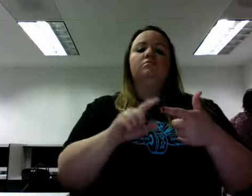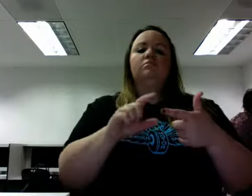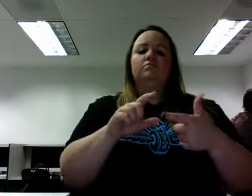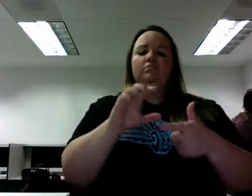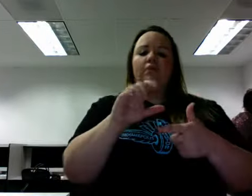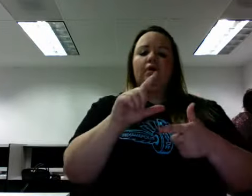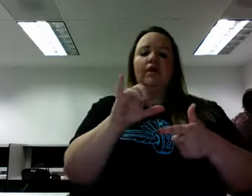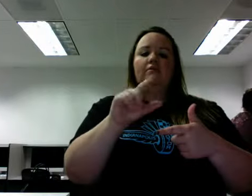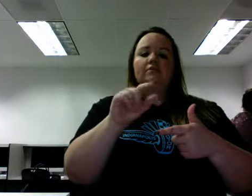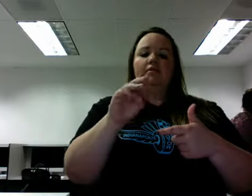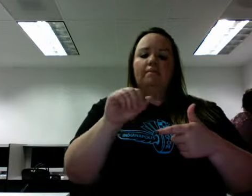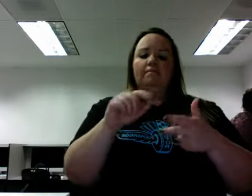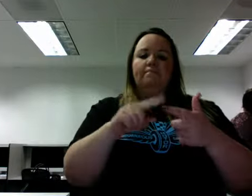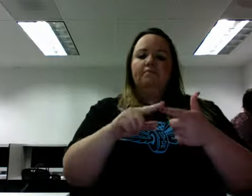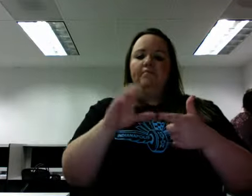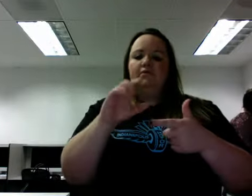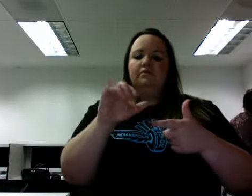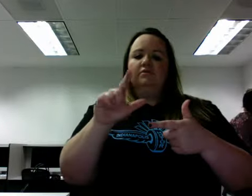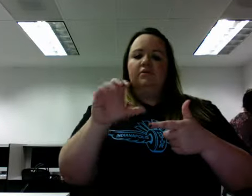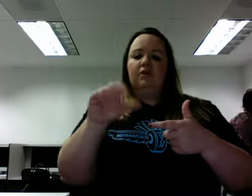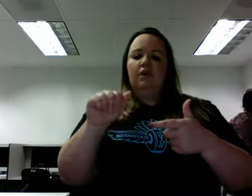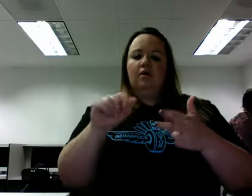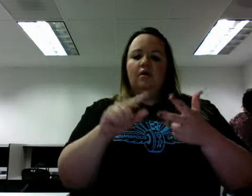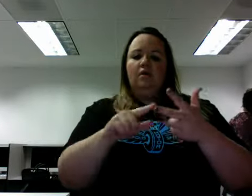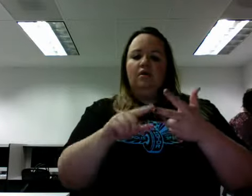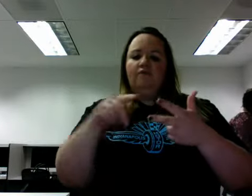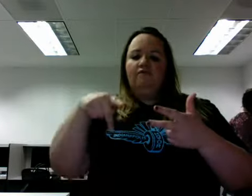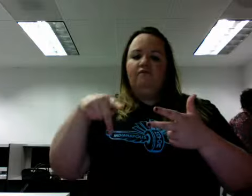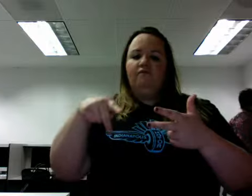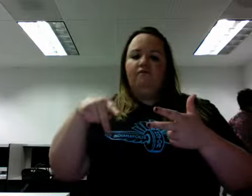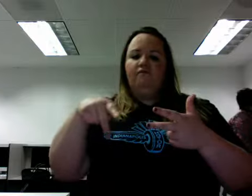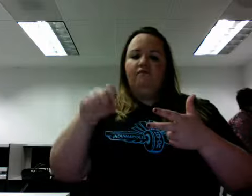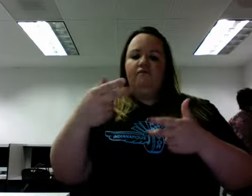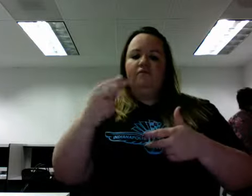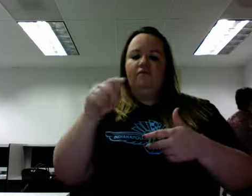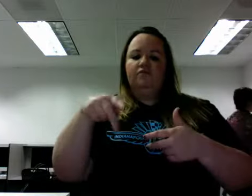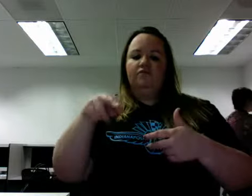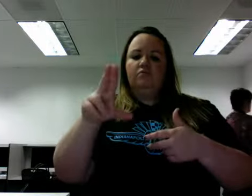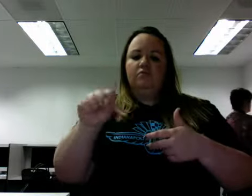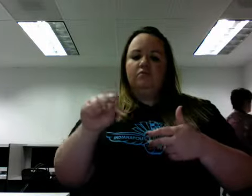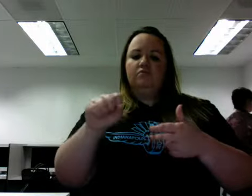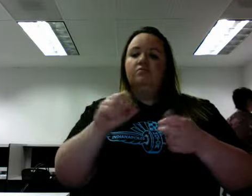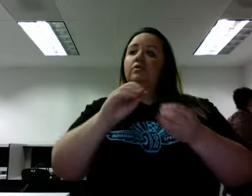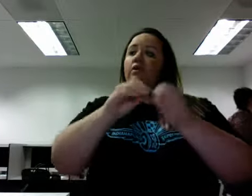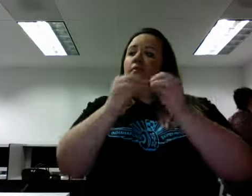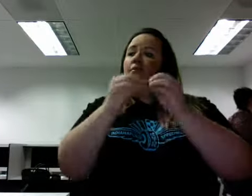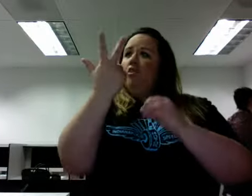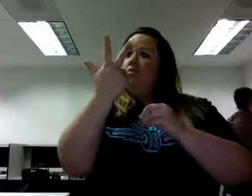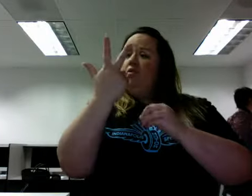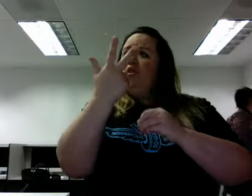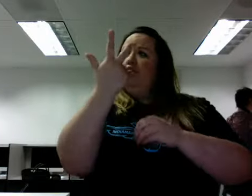phosphorus, are some things that we mentioned in class. Okay, let's go on. Number 3, what's the third thing that the skeletal system does for us?